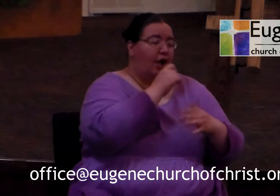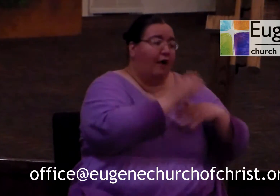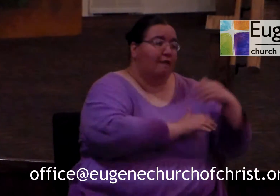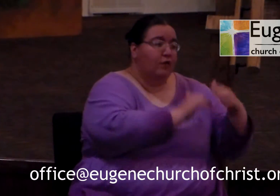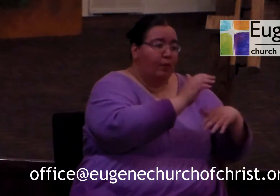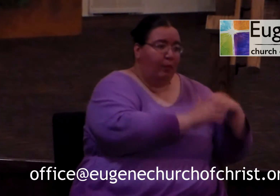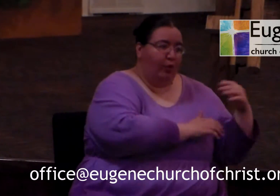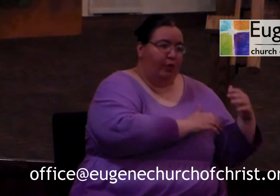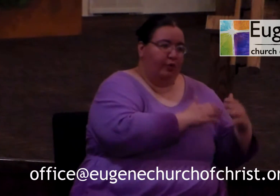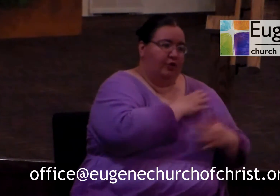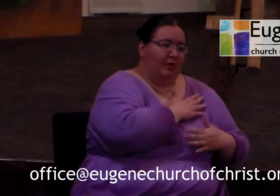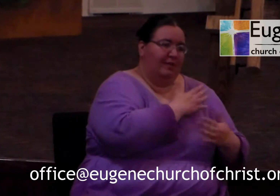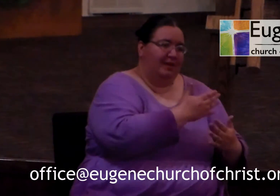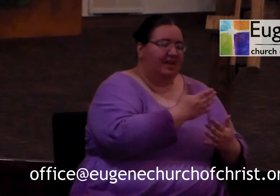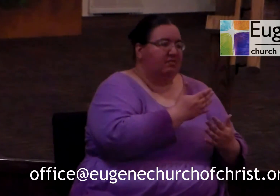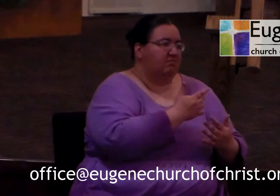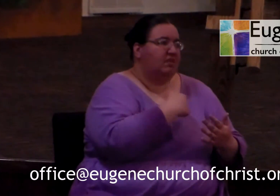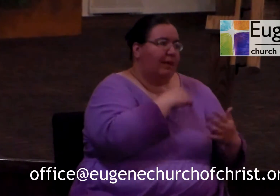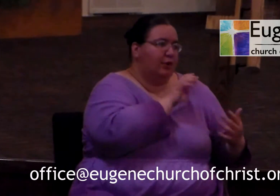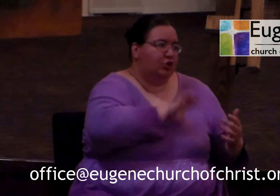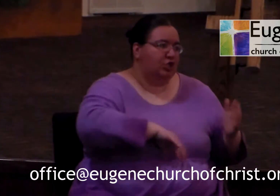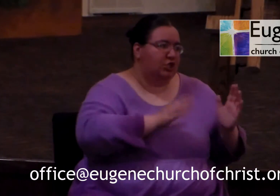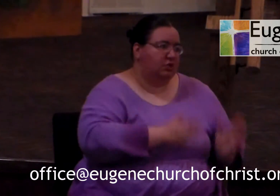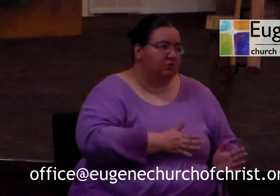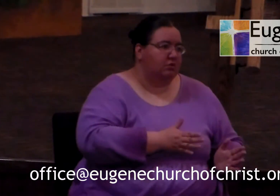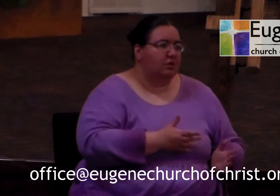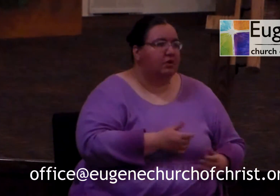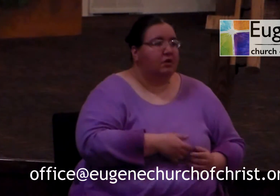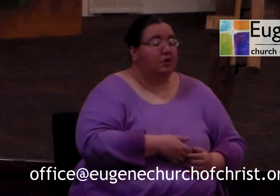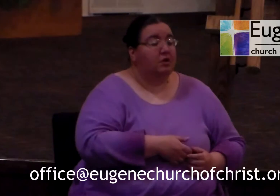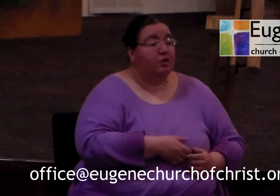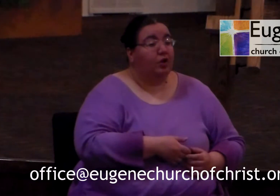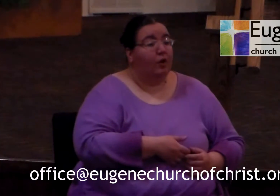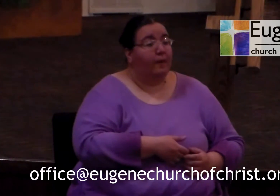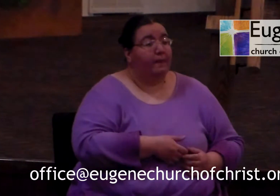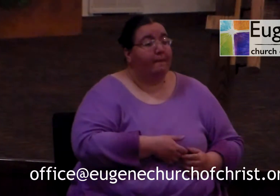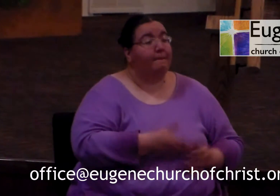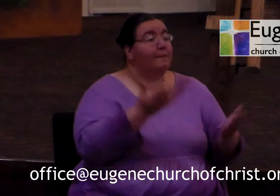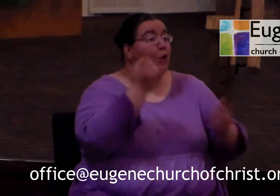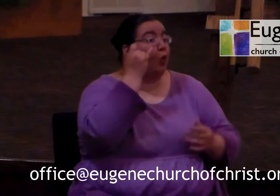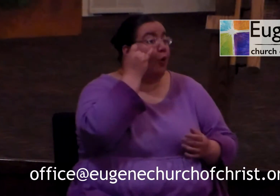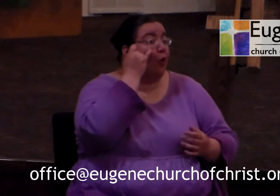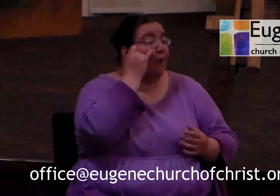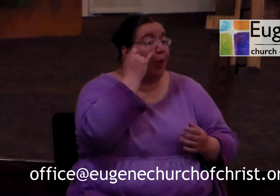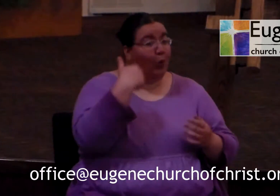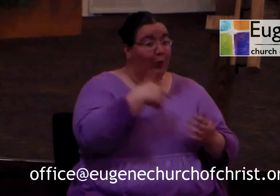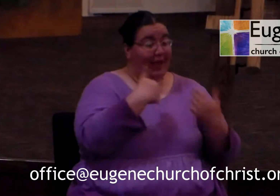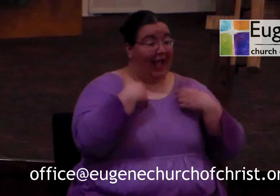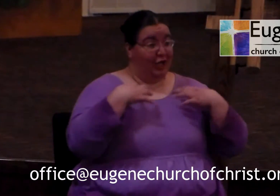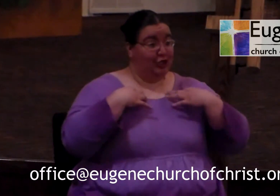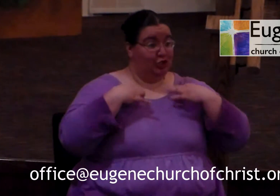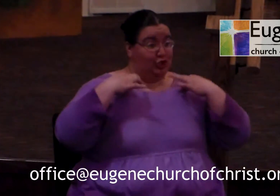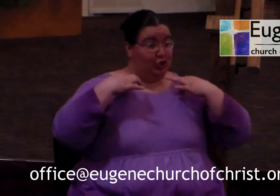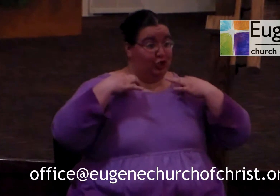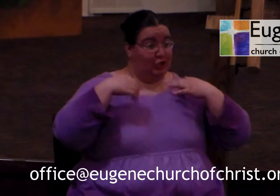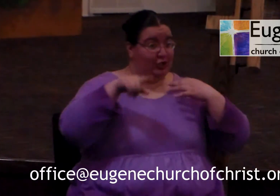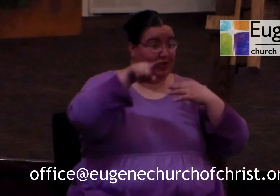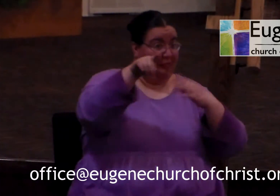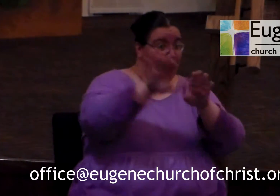If you leave here today and you put on if we had shirts at the door, we had shirts at the door that say on the front, I am a Christian, and on the back that